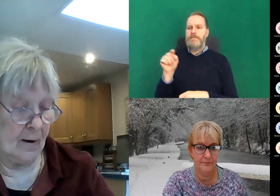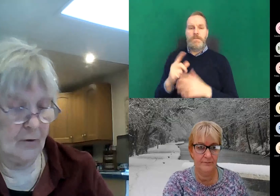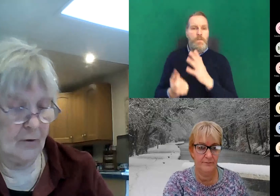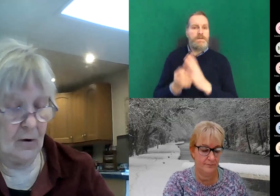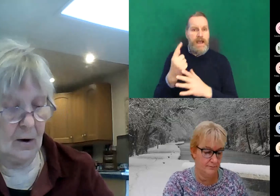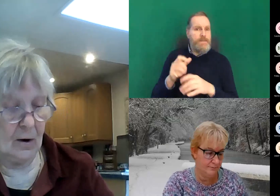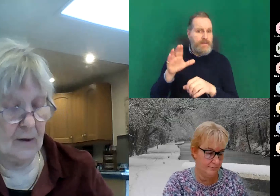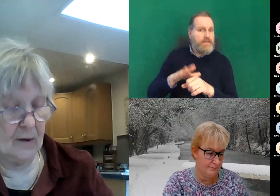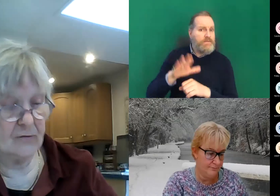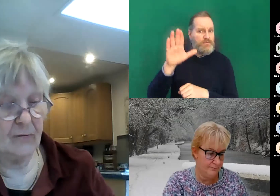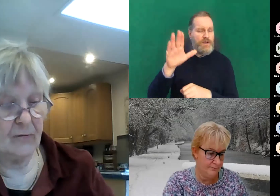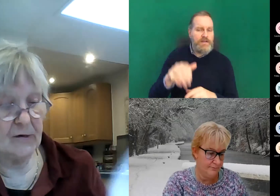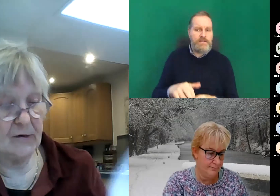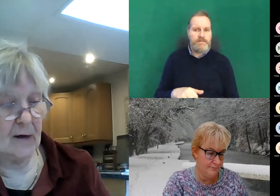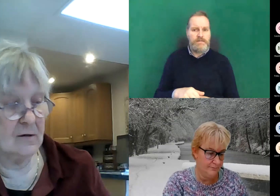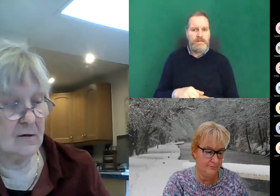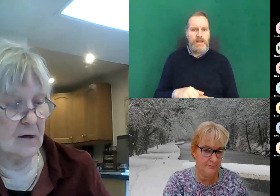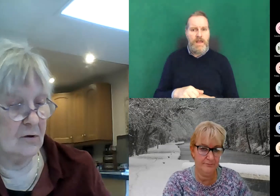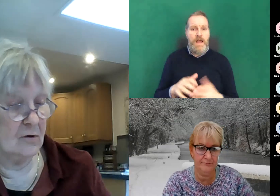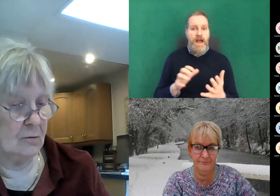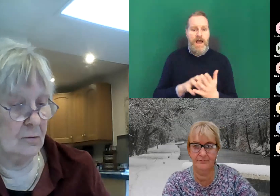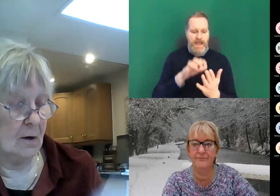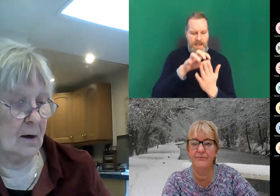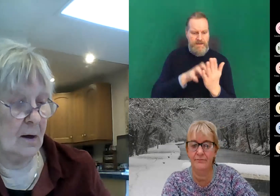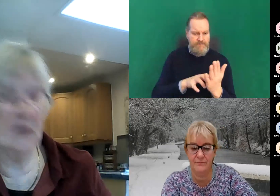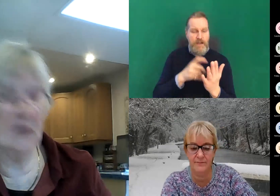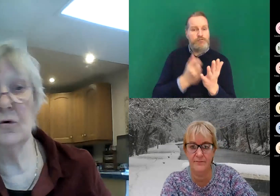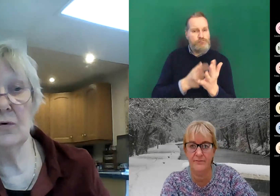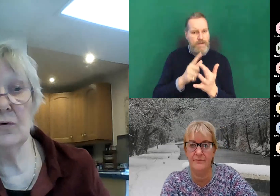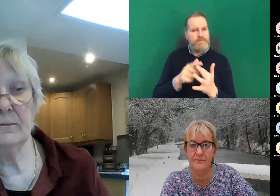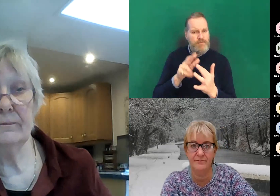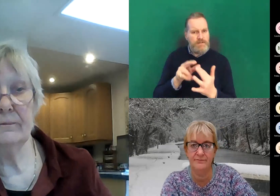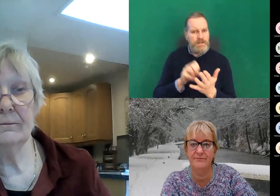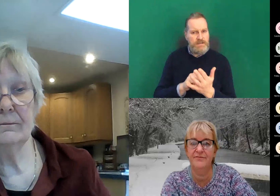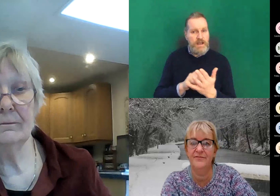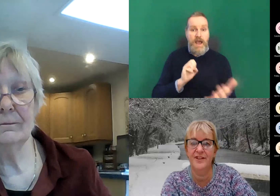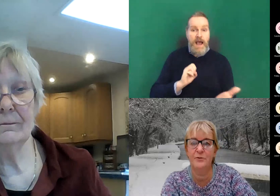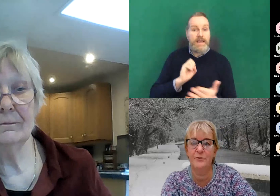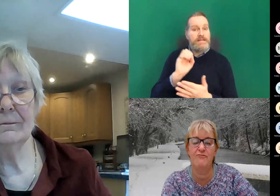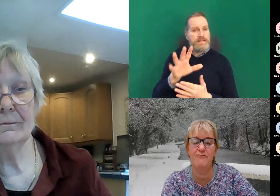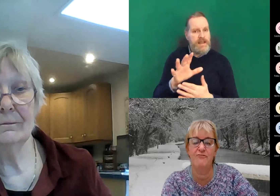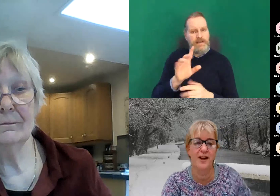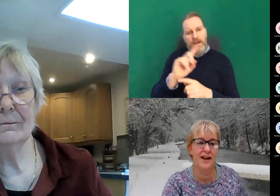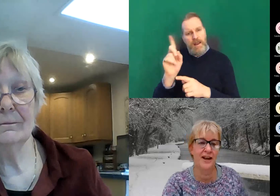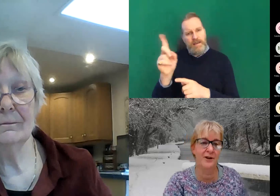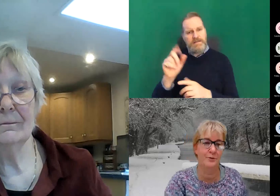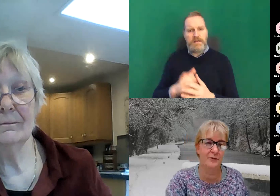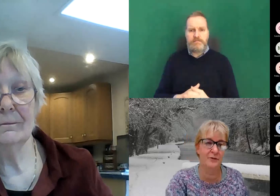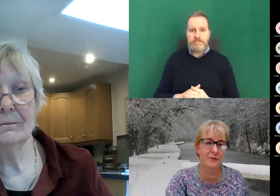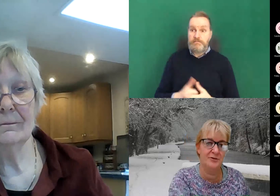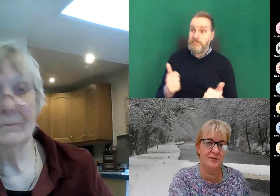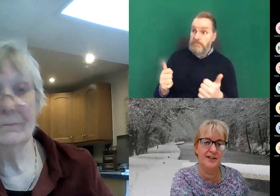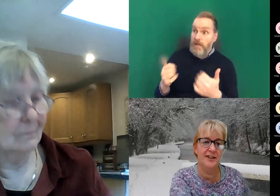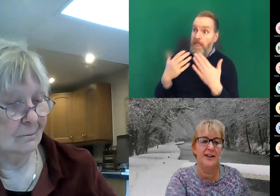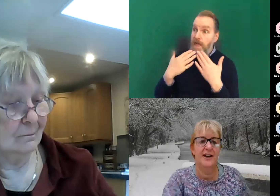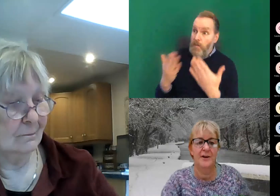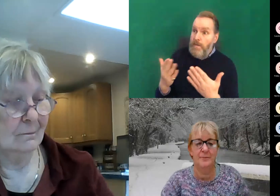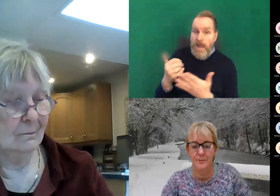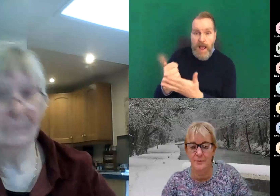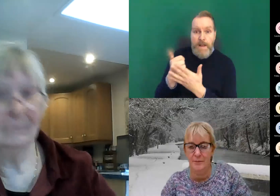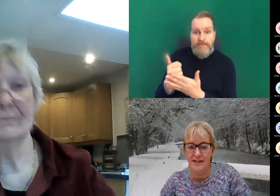I have a list of references I can send you in due course. That would be really helpful,